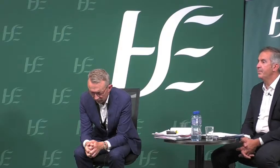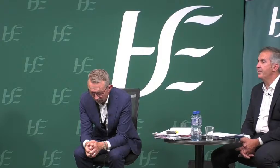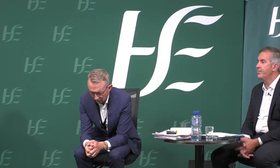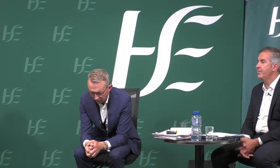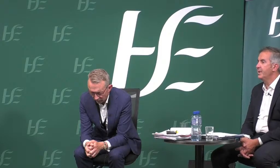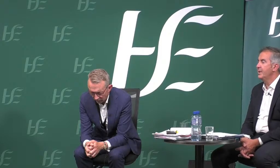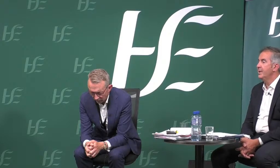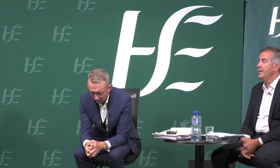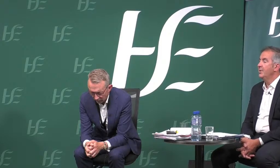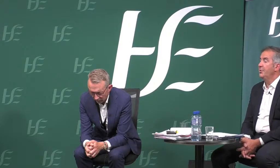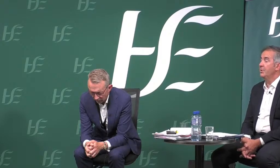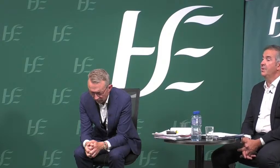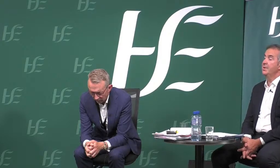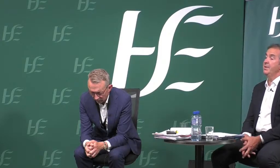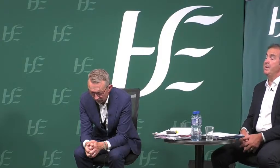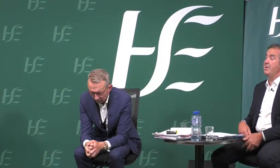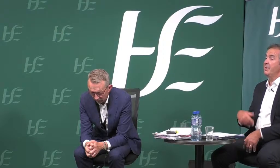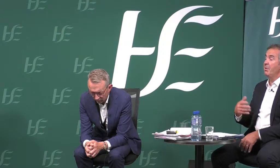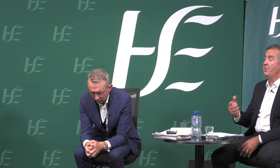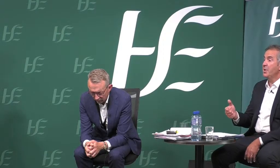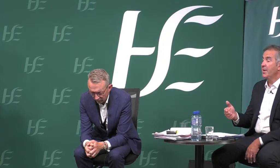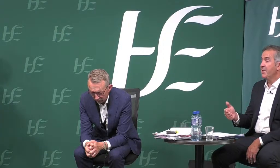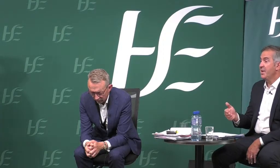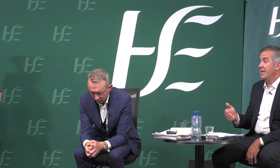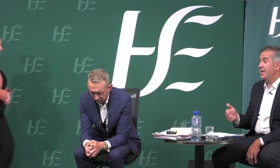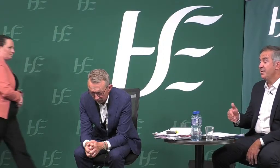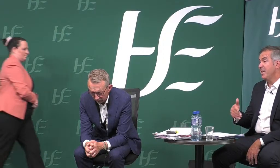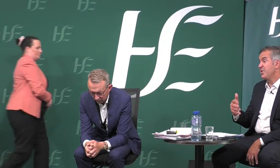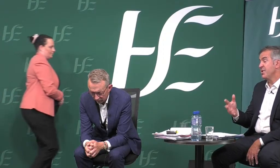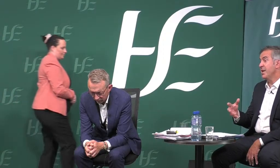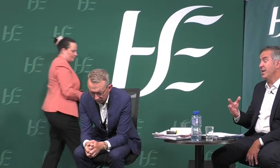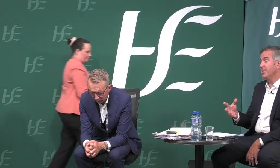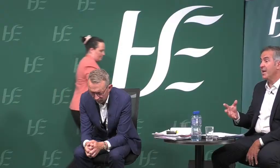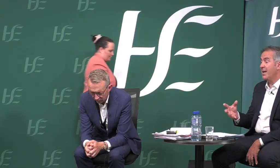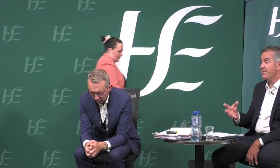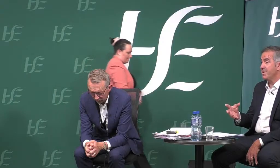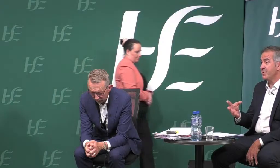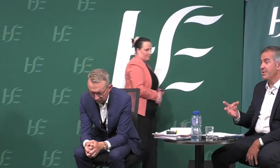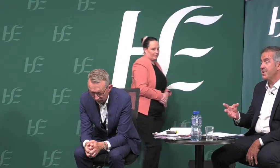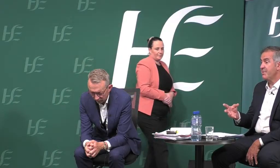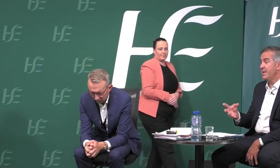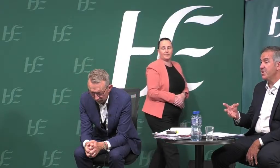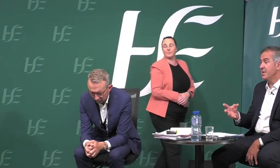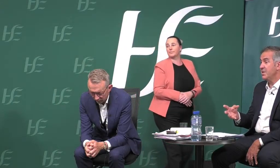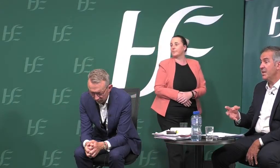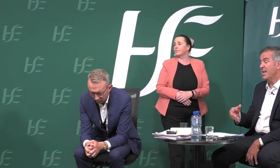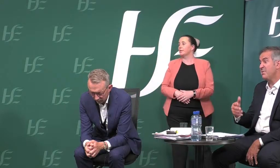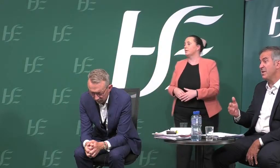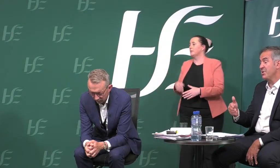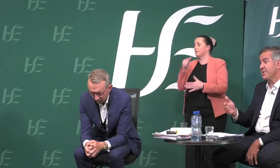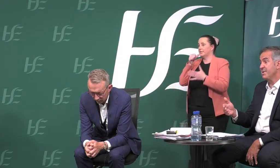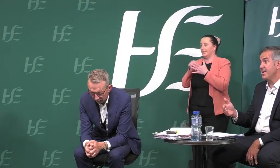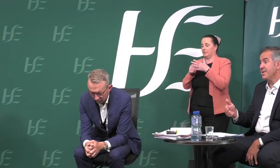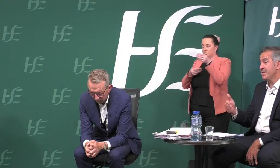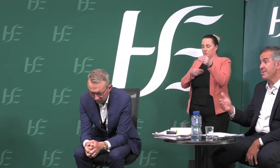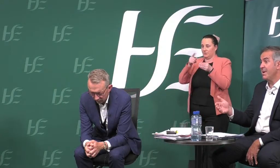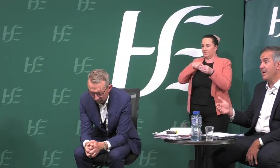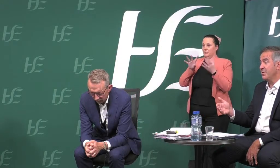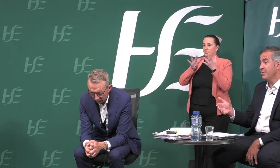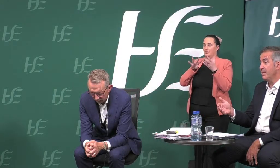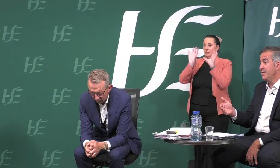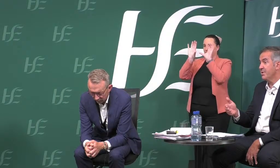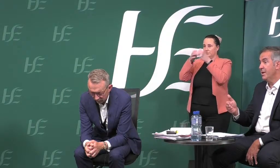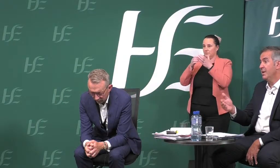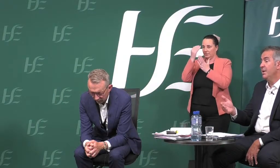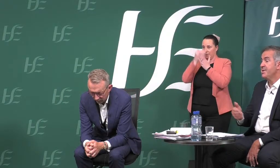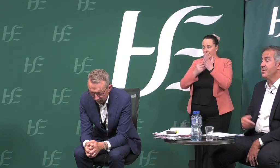So how will that be worked out? So, look, I mean, we've only got the NIAC letter, and that's just setting out the categories for consideration initially, and that's really just to assist us in